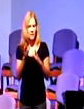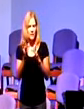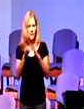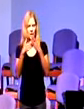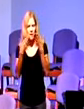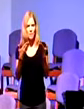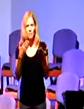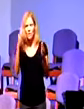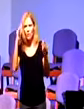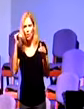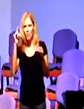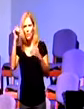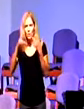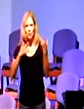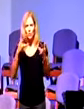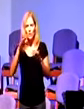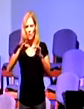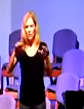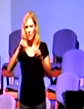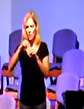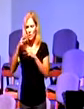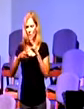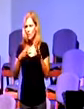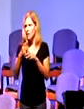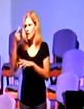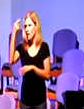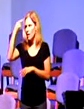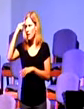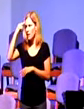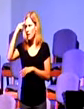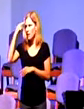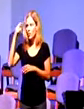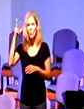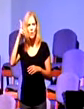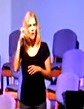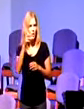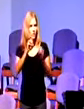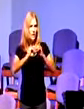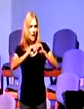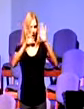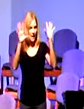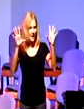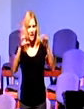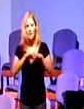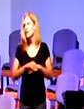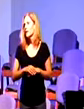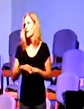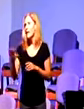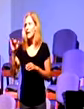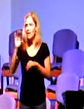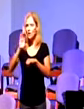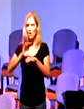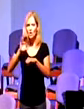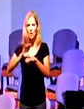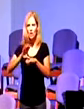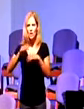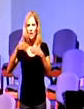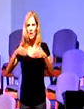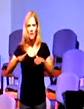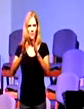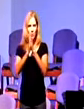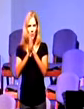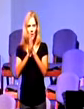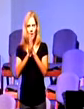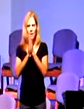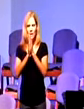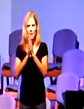hope and joy to children around the world. And I think we heard you loud and clear. And as a church, let's pray about it